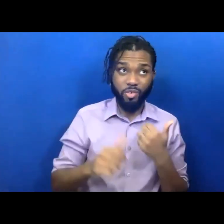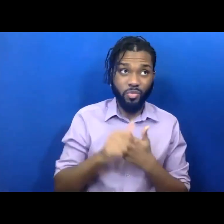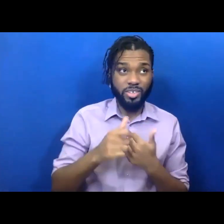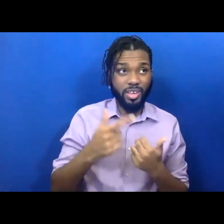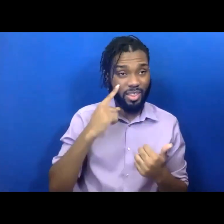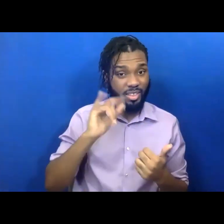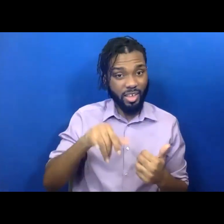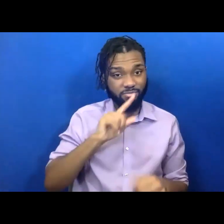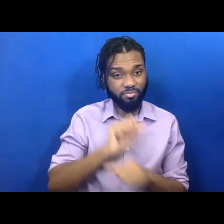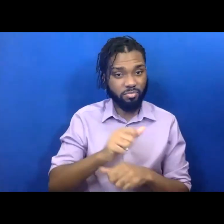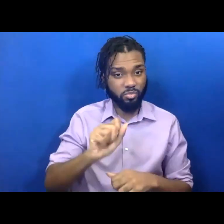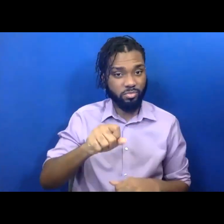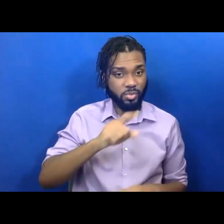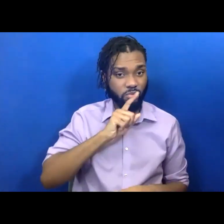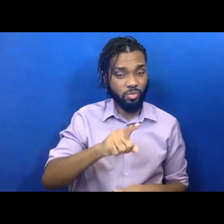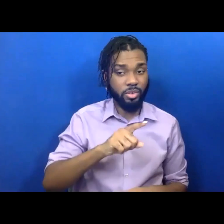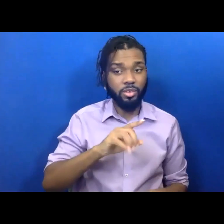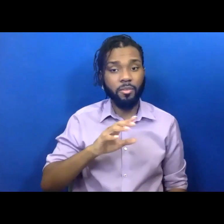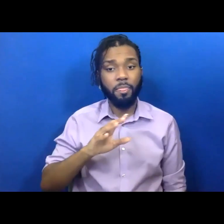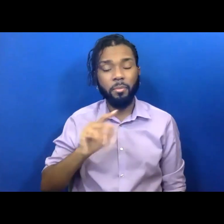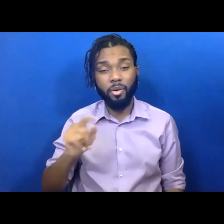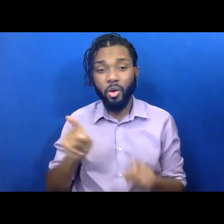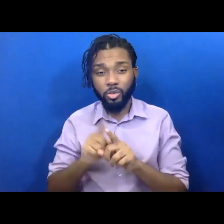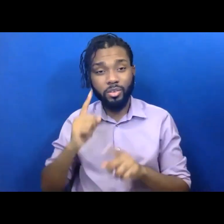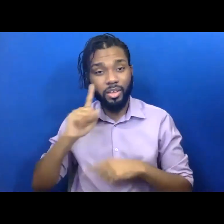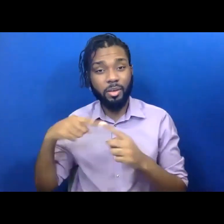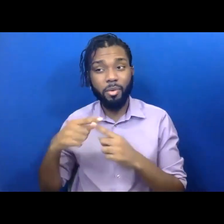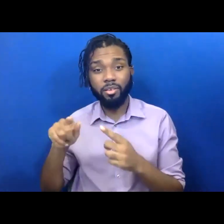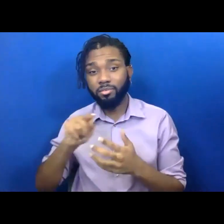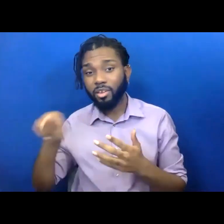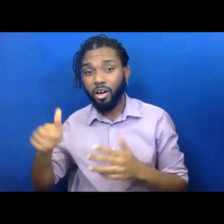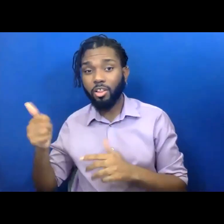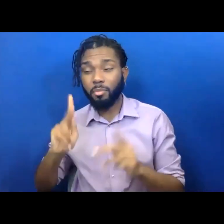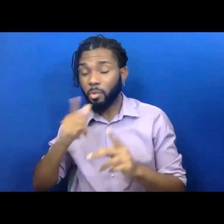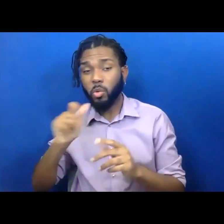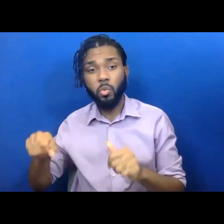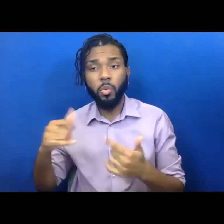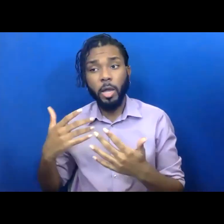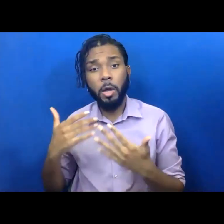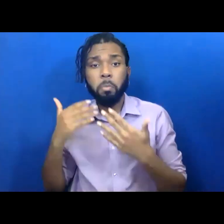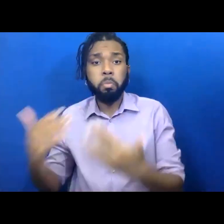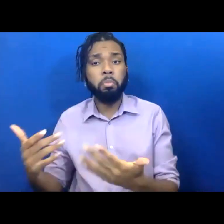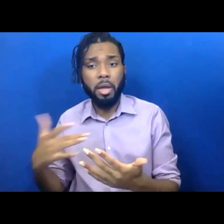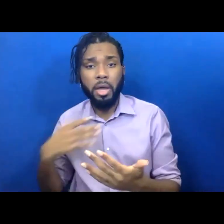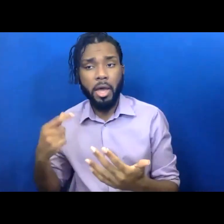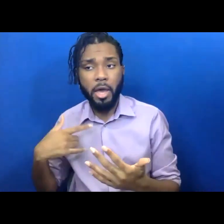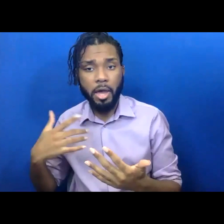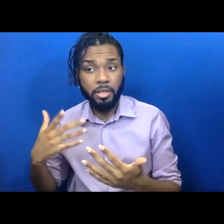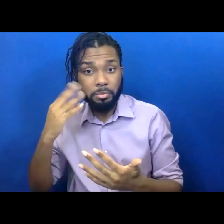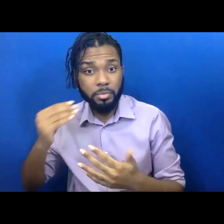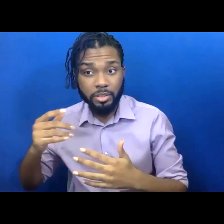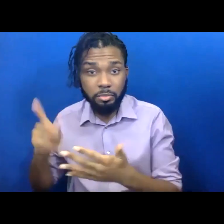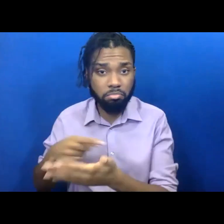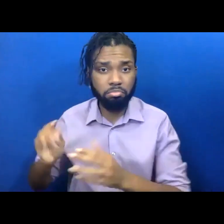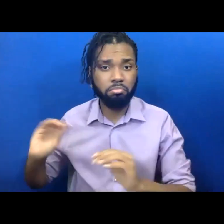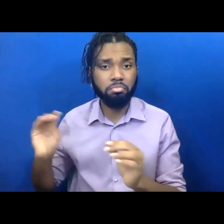real, but think about all the people who can evade them and still be fine, rather than those of us who do this work because